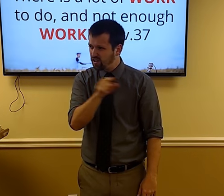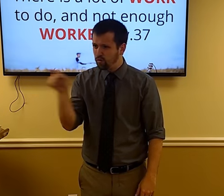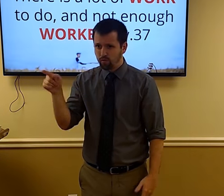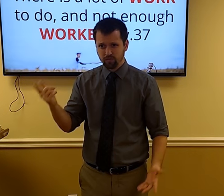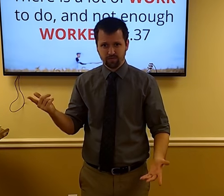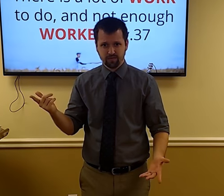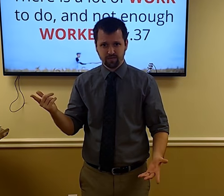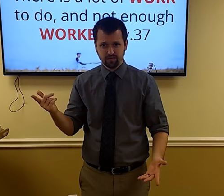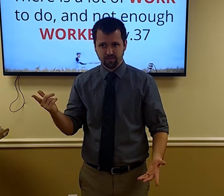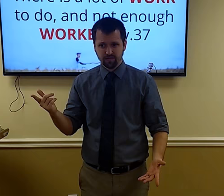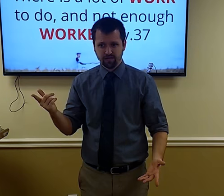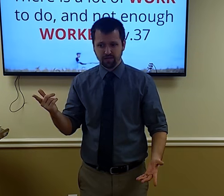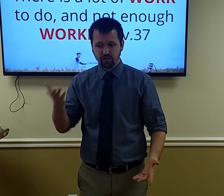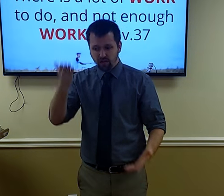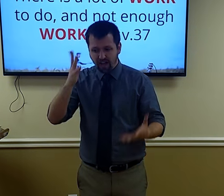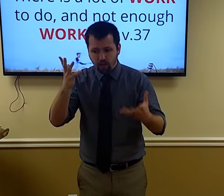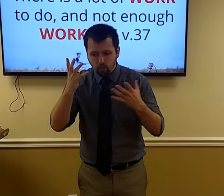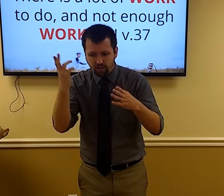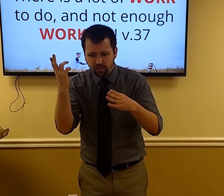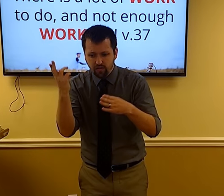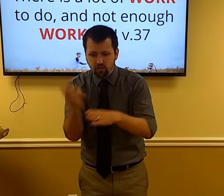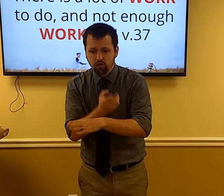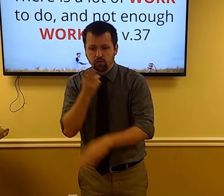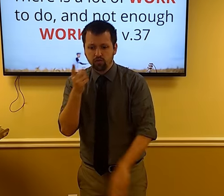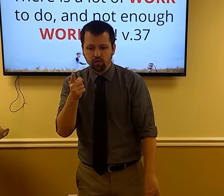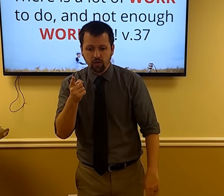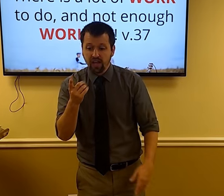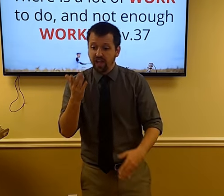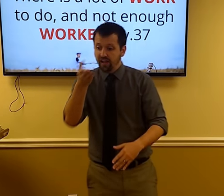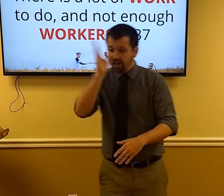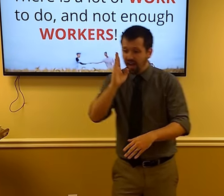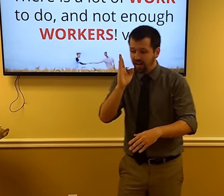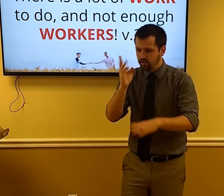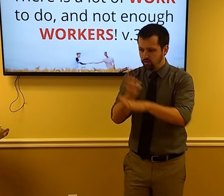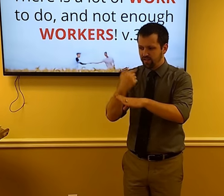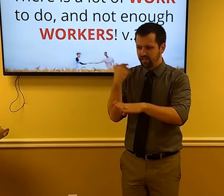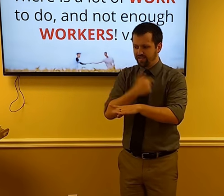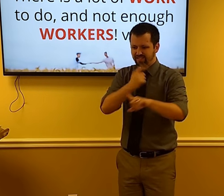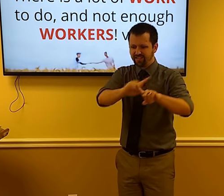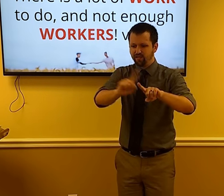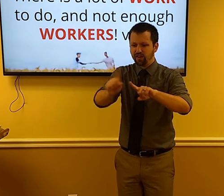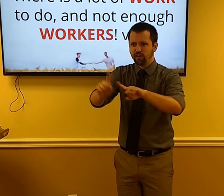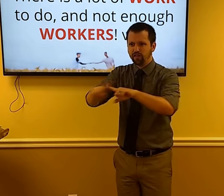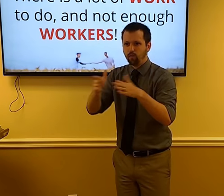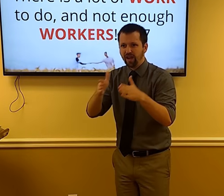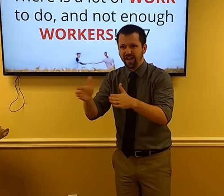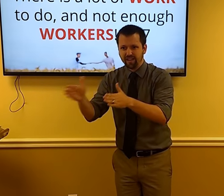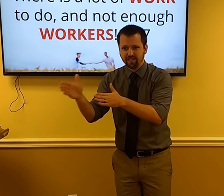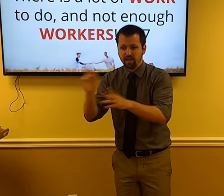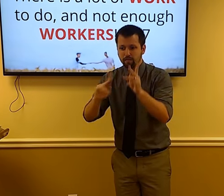you? So God wants to use you. And God uses us different ways.